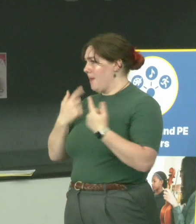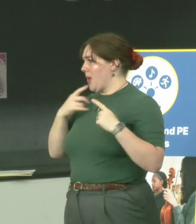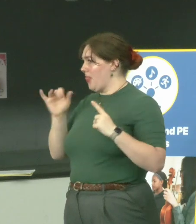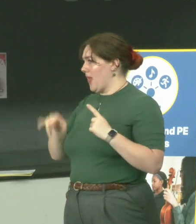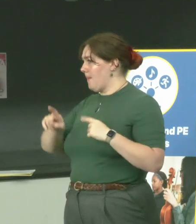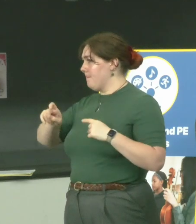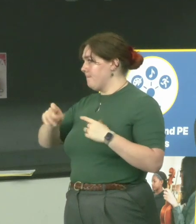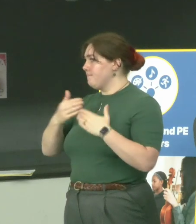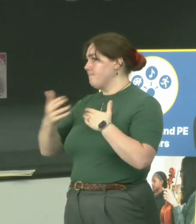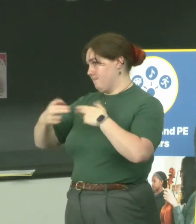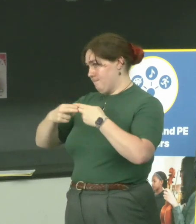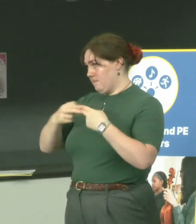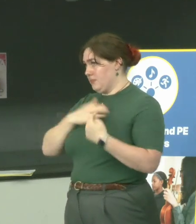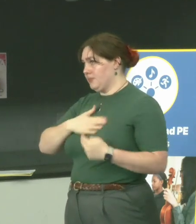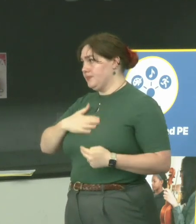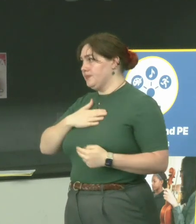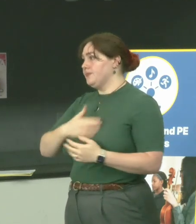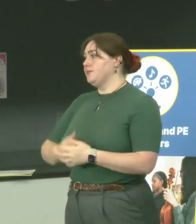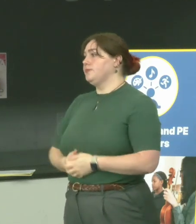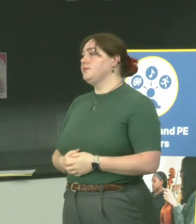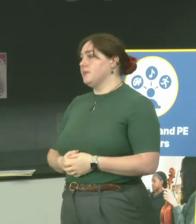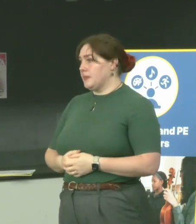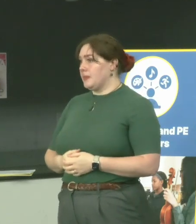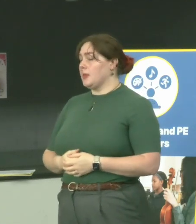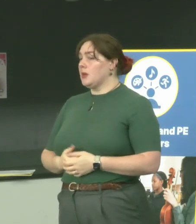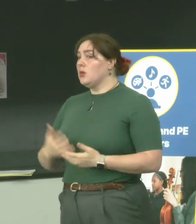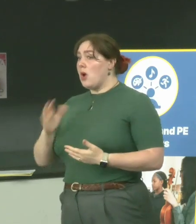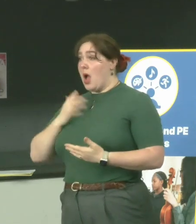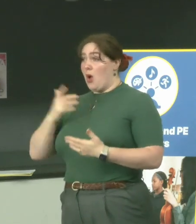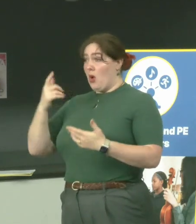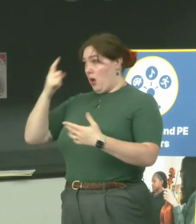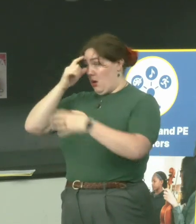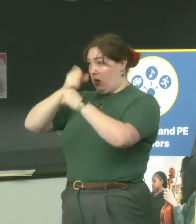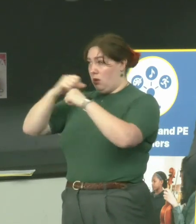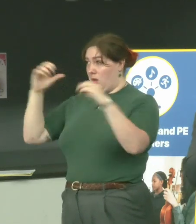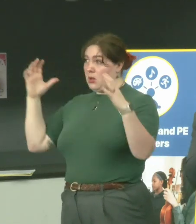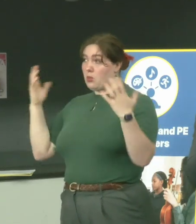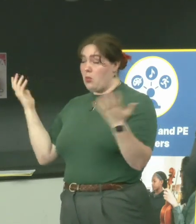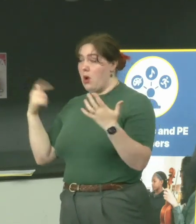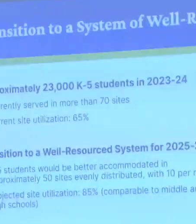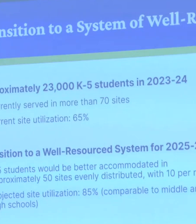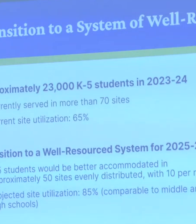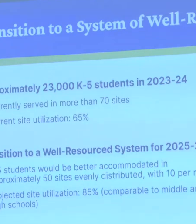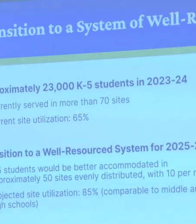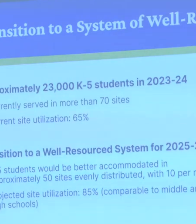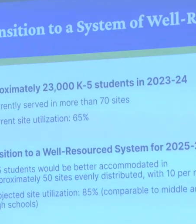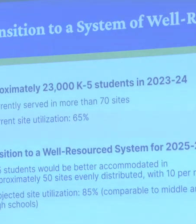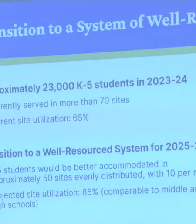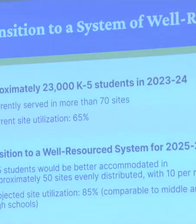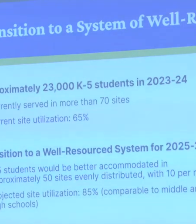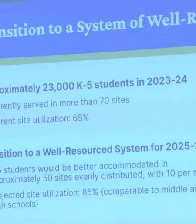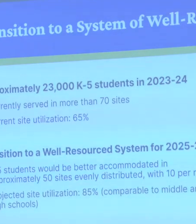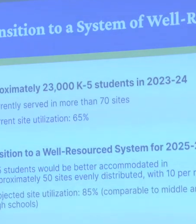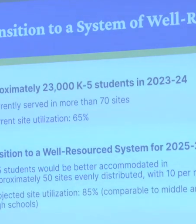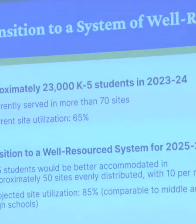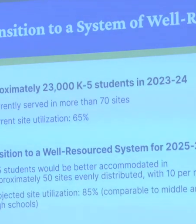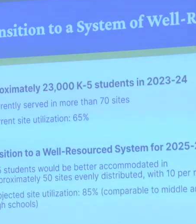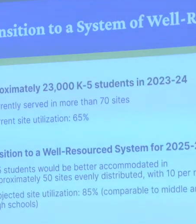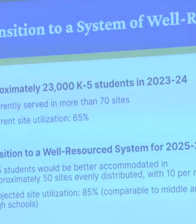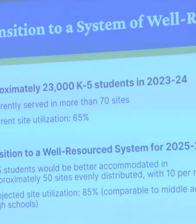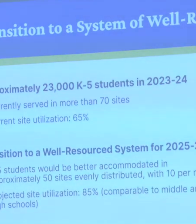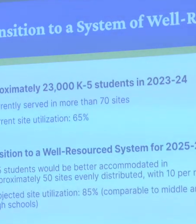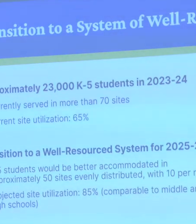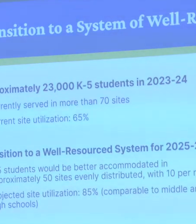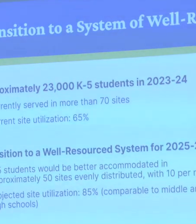slide, please. So the bigger picture is we have approximately 23,000 pre-K through